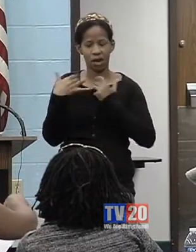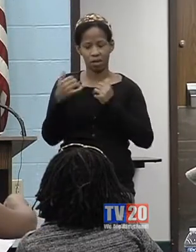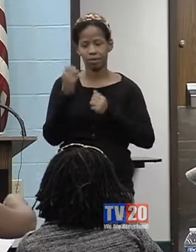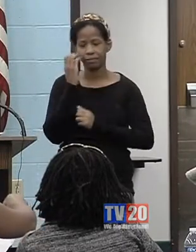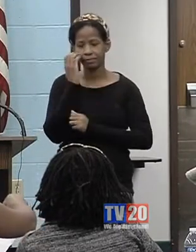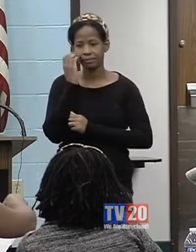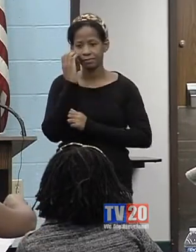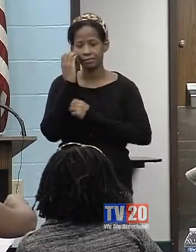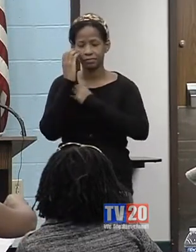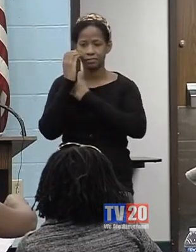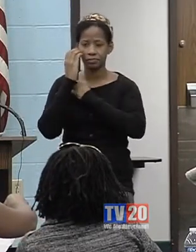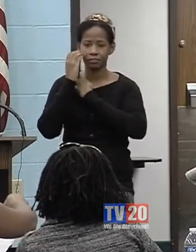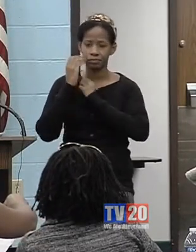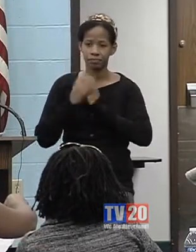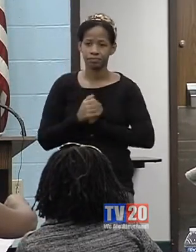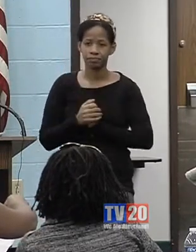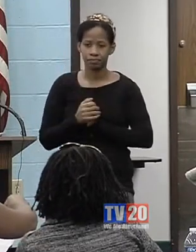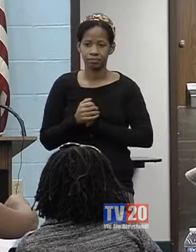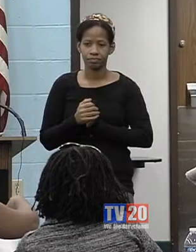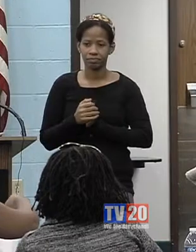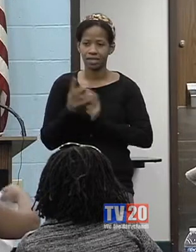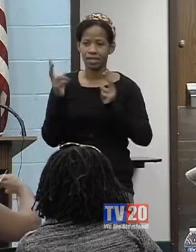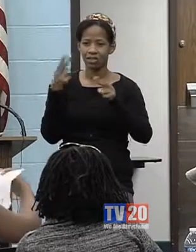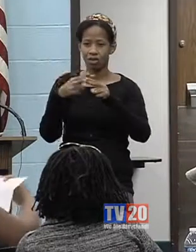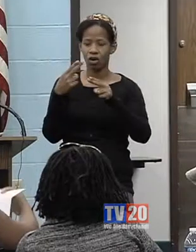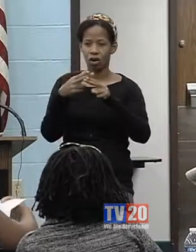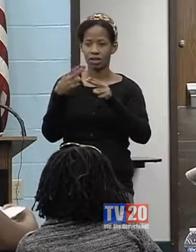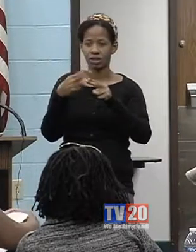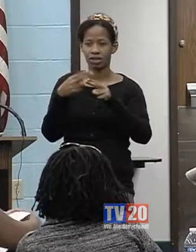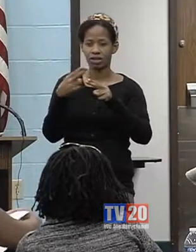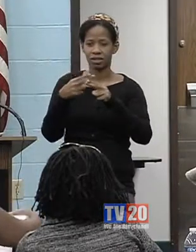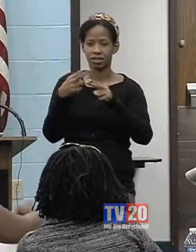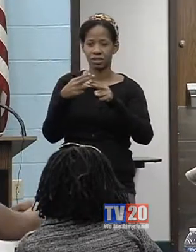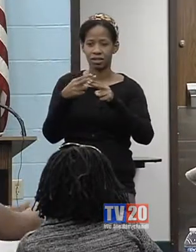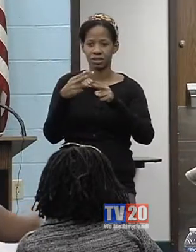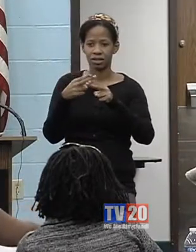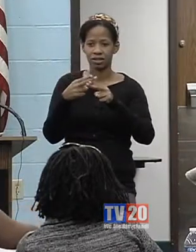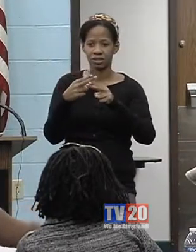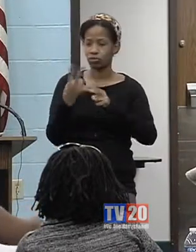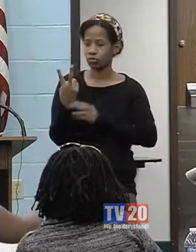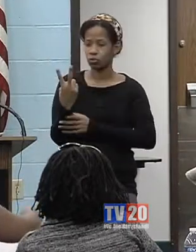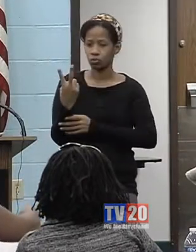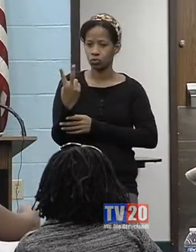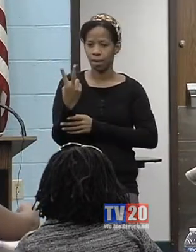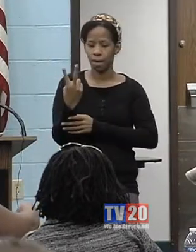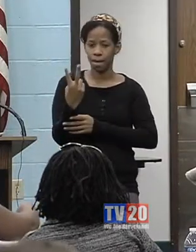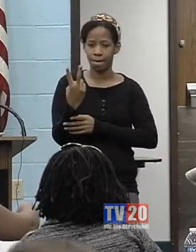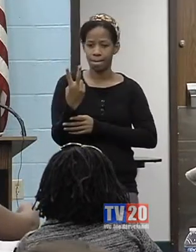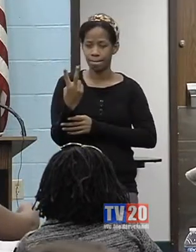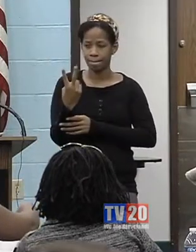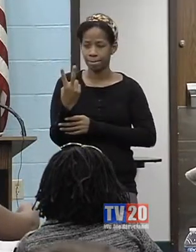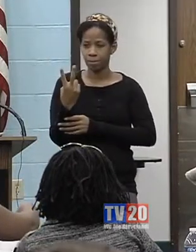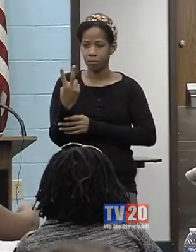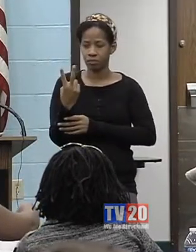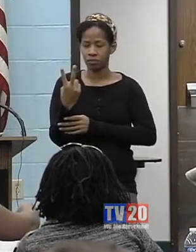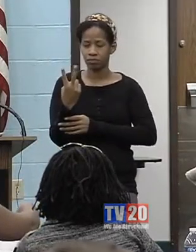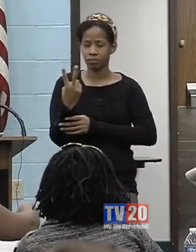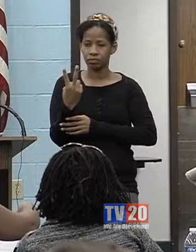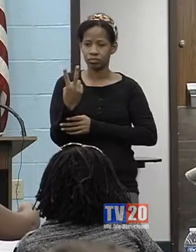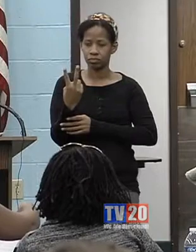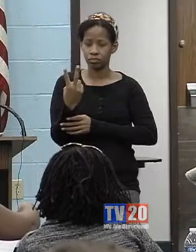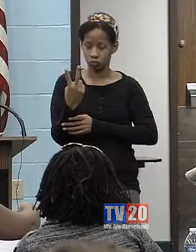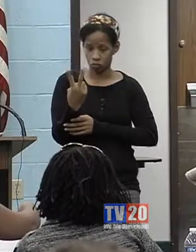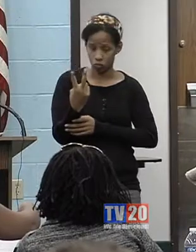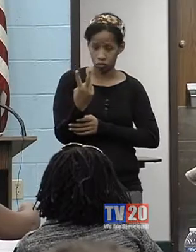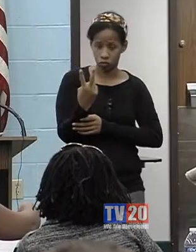about you on what's called a file of life. The reason there's two of them is because if they take one, you've still got